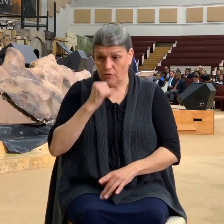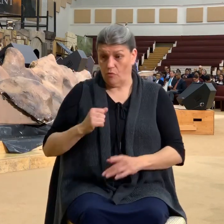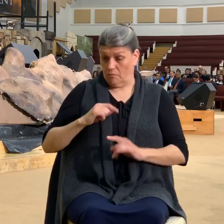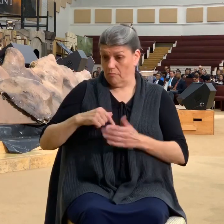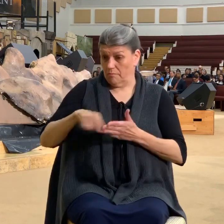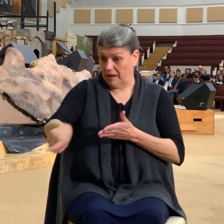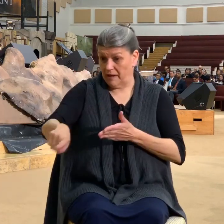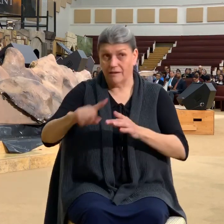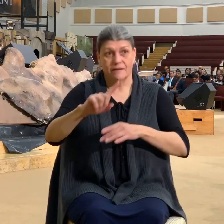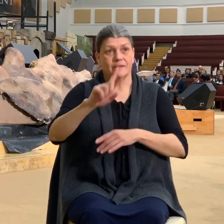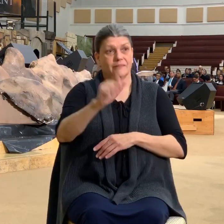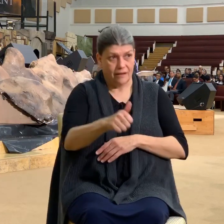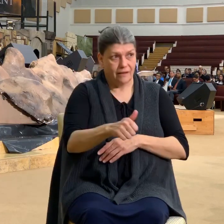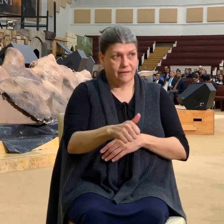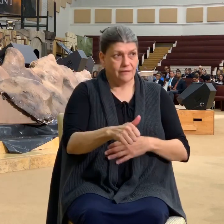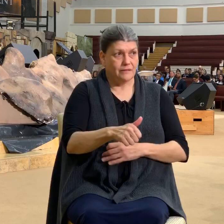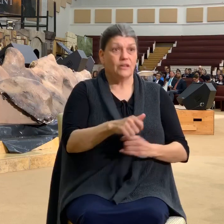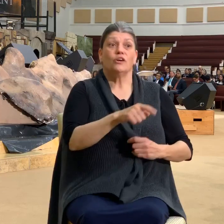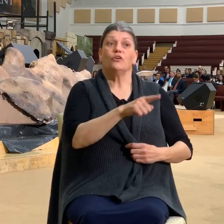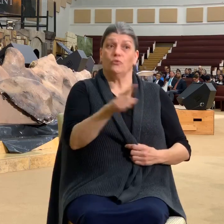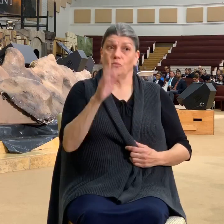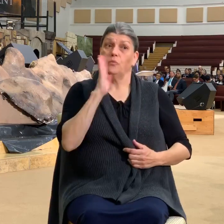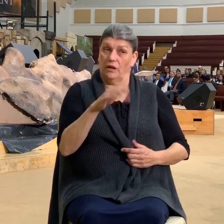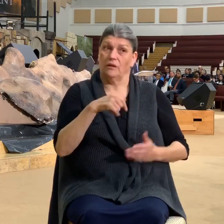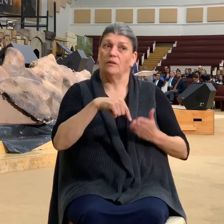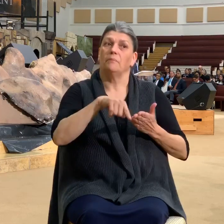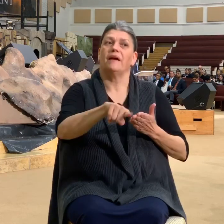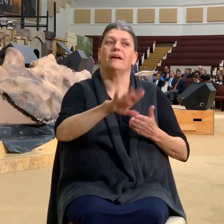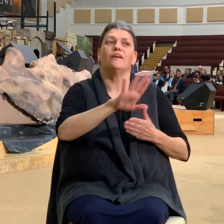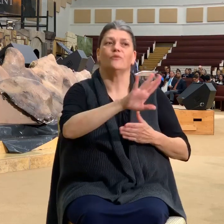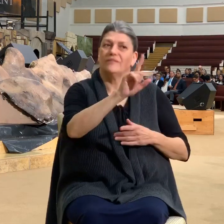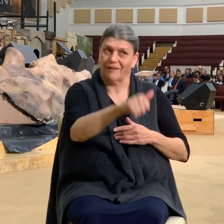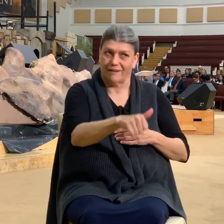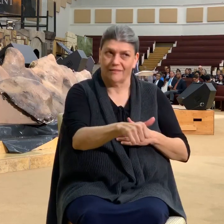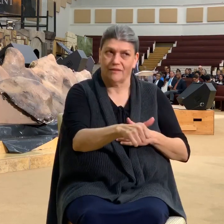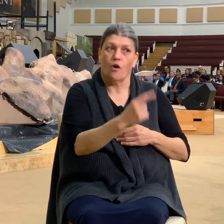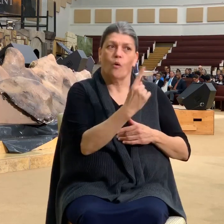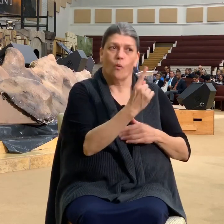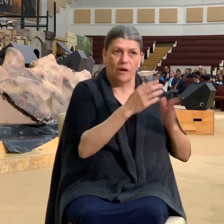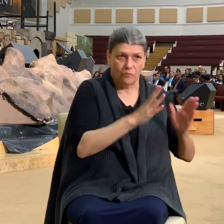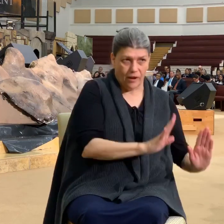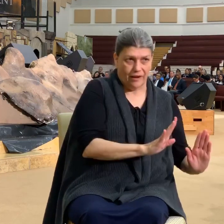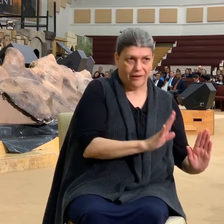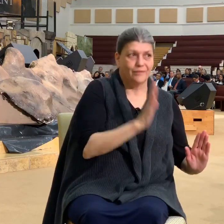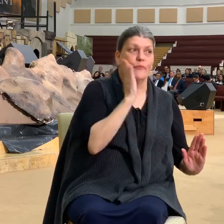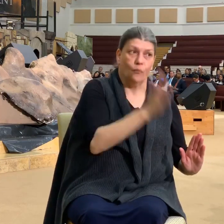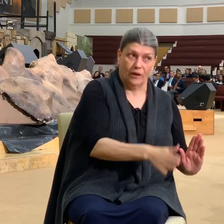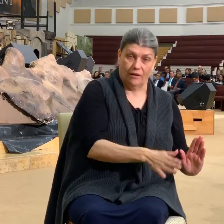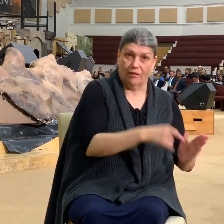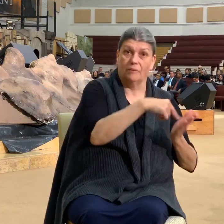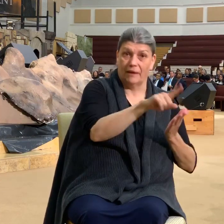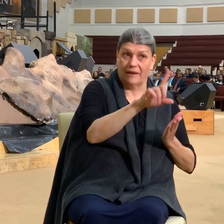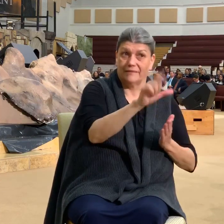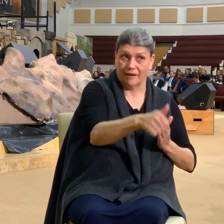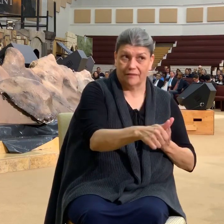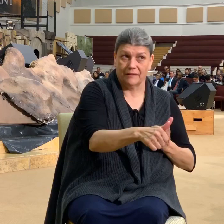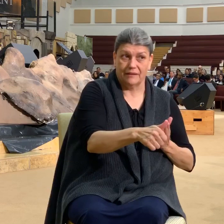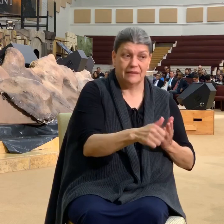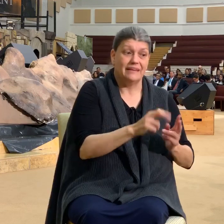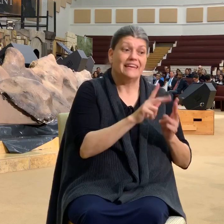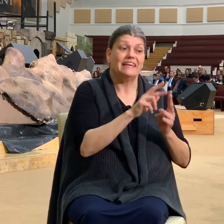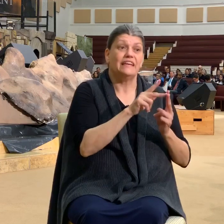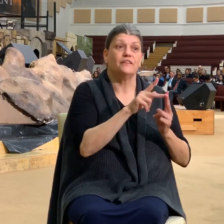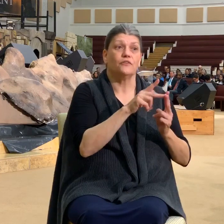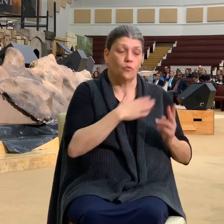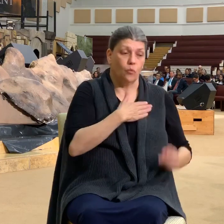reality. You're going to pay your tithe. One way or another, you pay your tithe. You either pay it